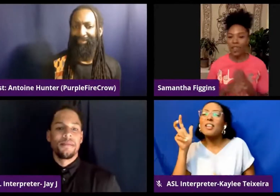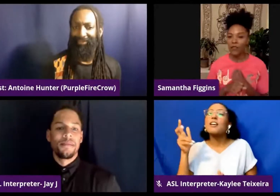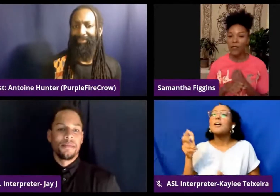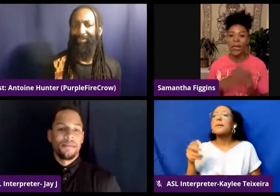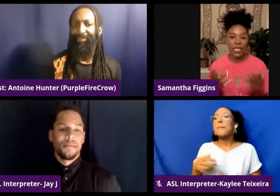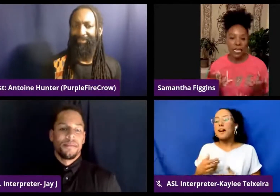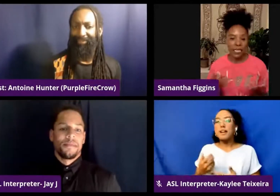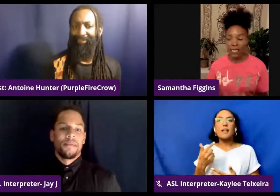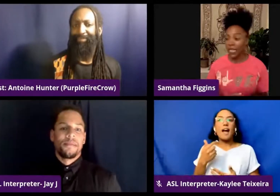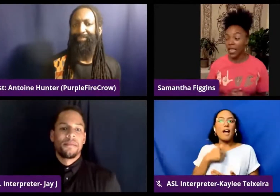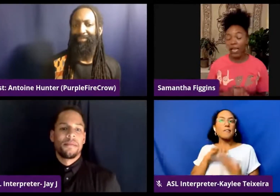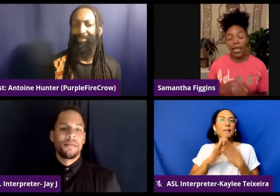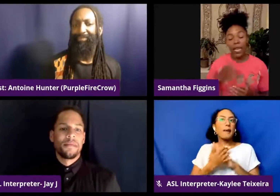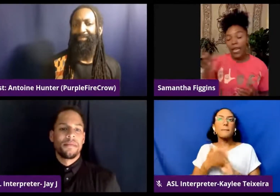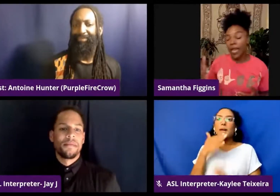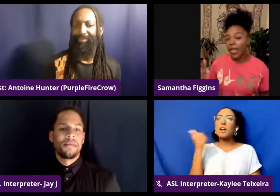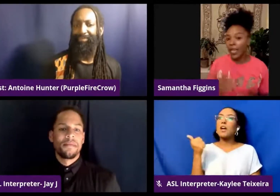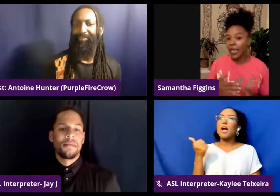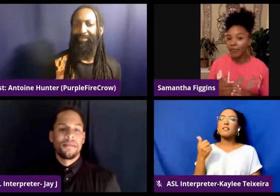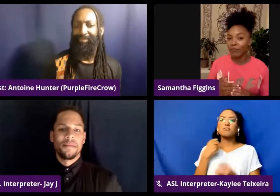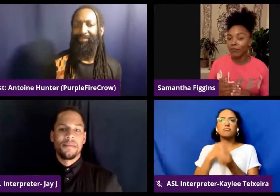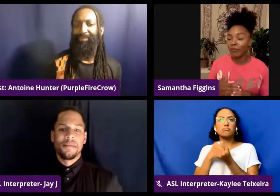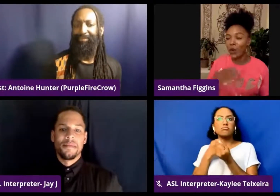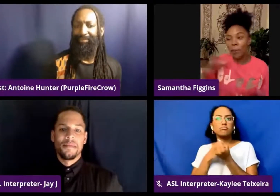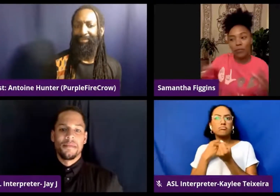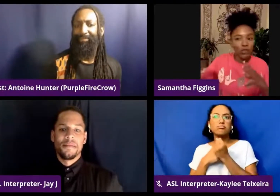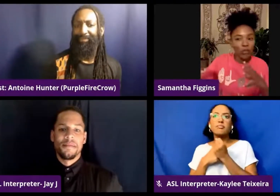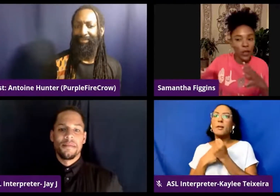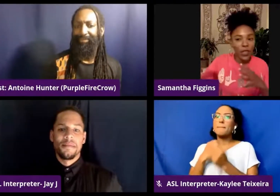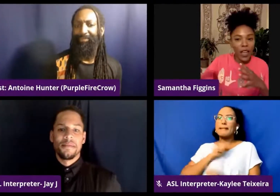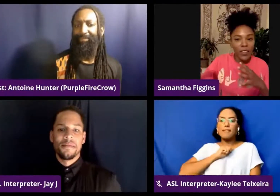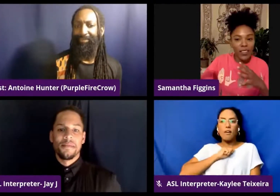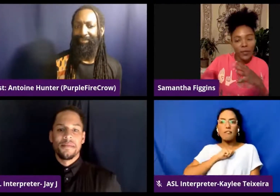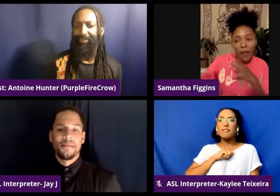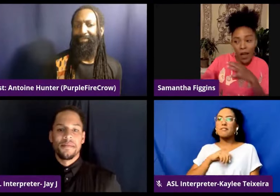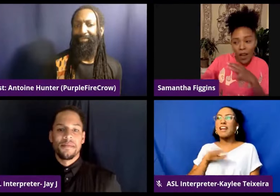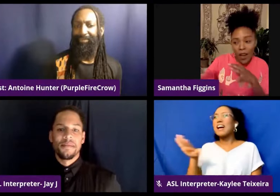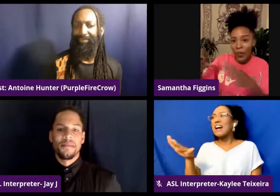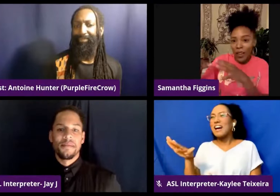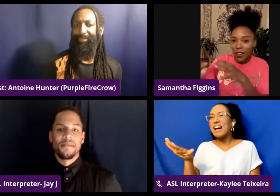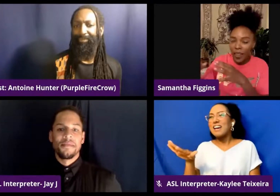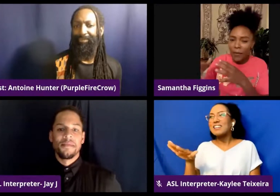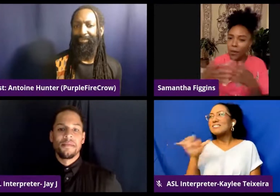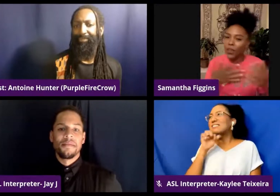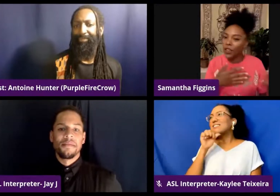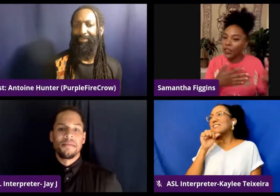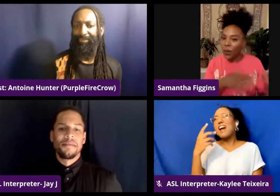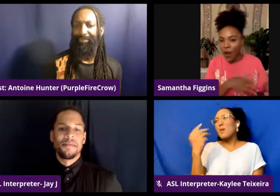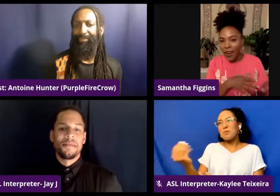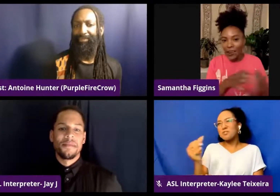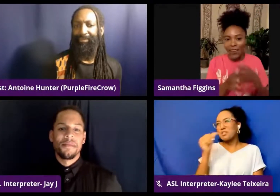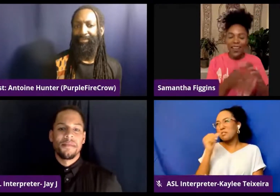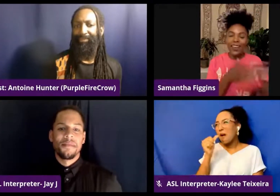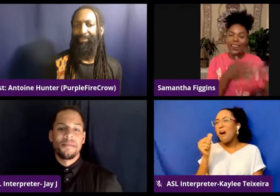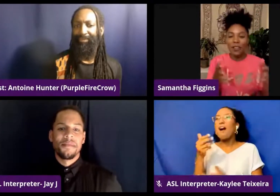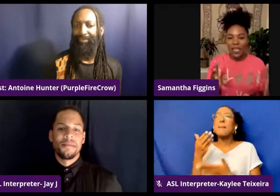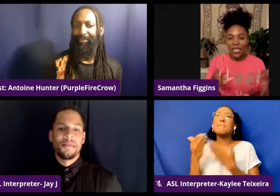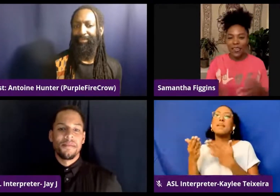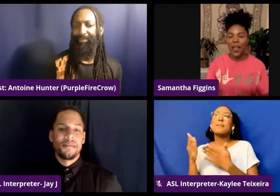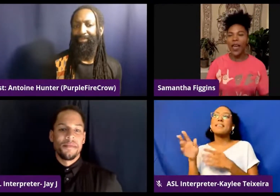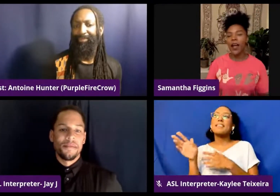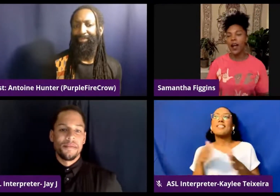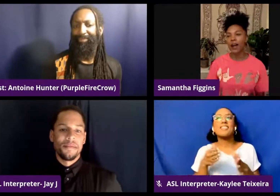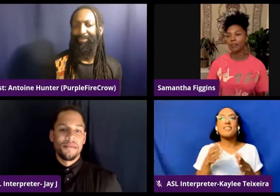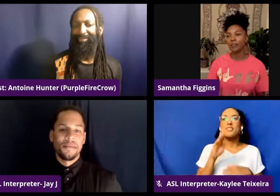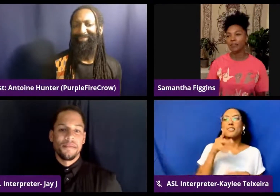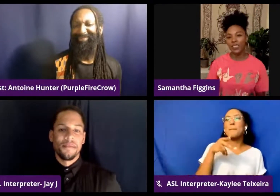at advocating for my needs and saying like, hey, like, can we not go to the bar? Can we not go to that? Maybe we can go to the park, things